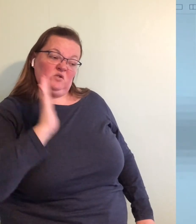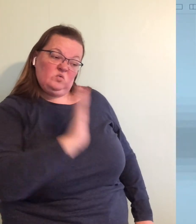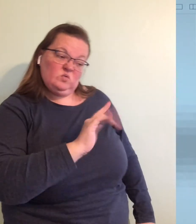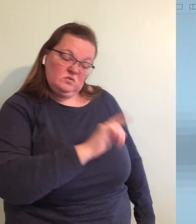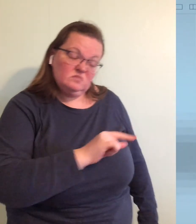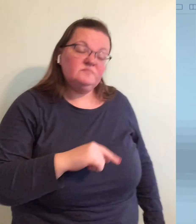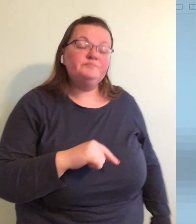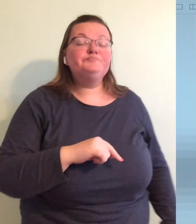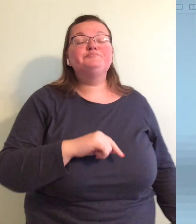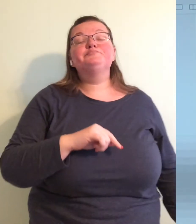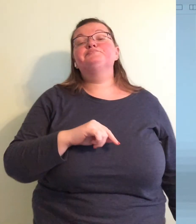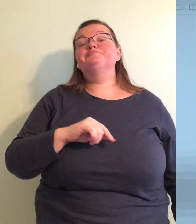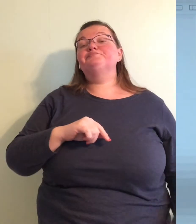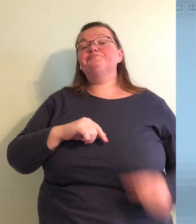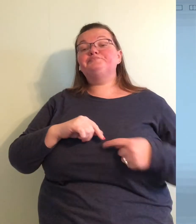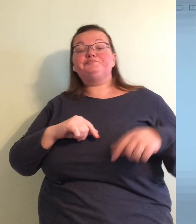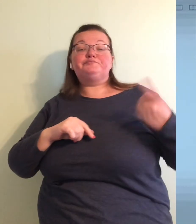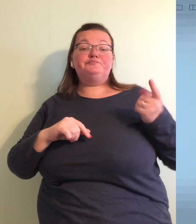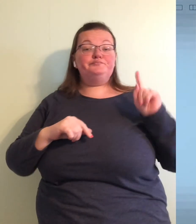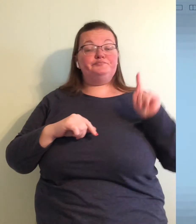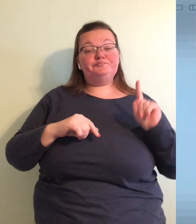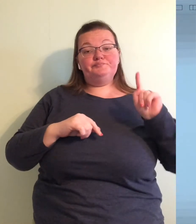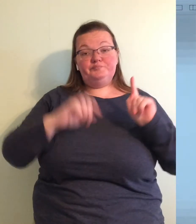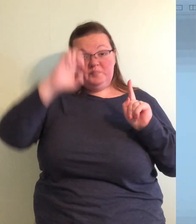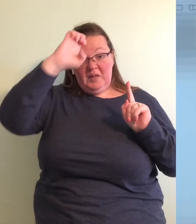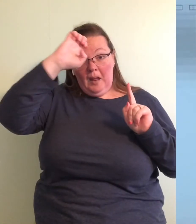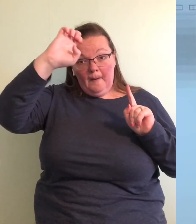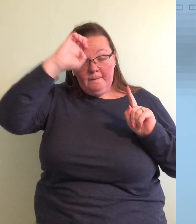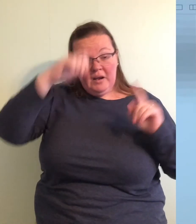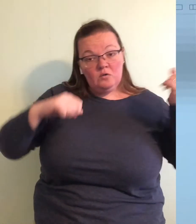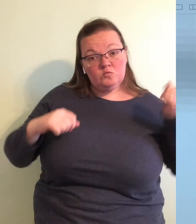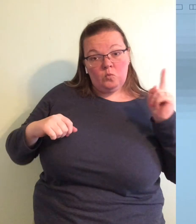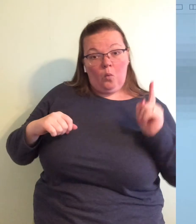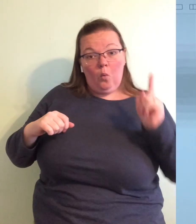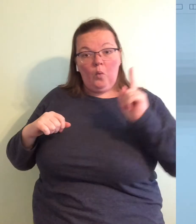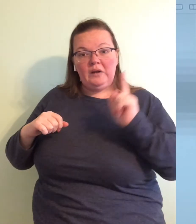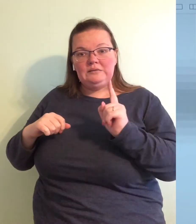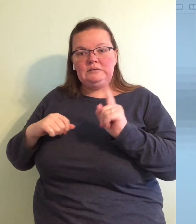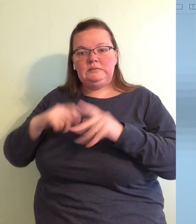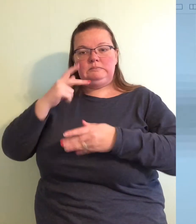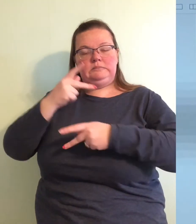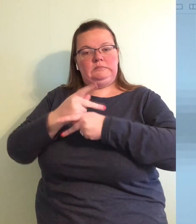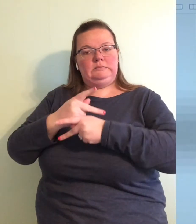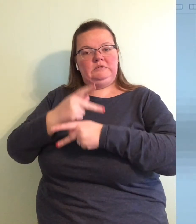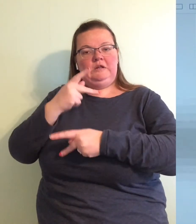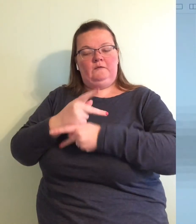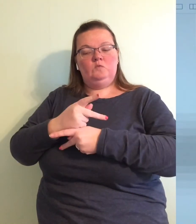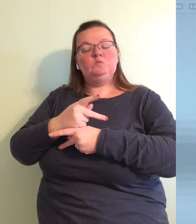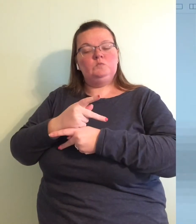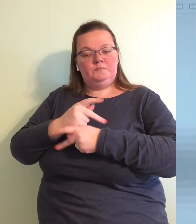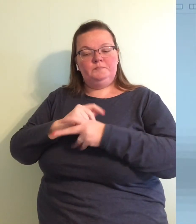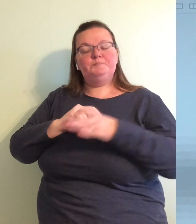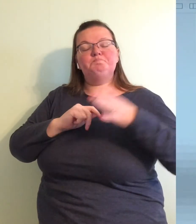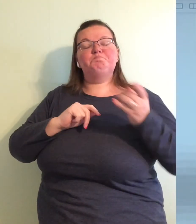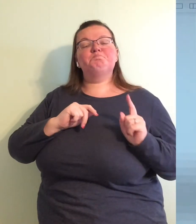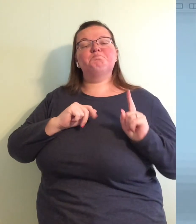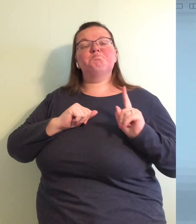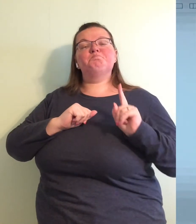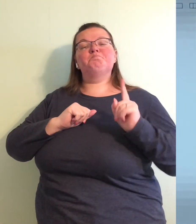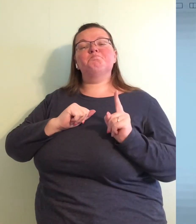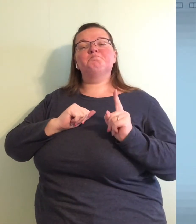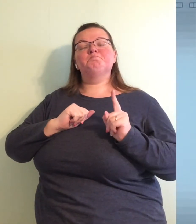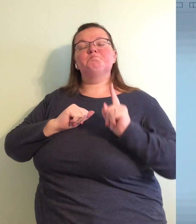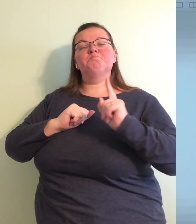else not so fortunate." And Edmund went in, taking care not to tread on the wolf's paws.